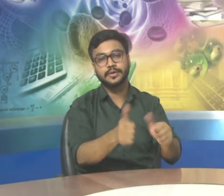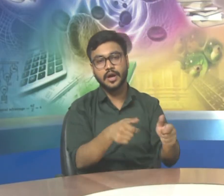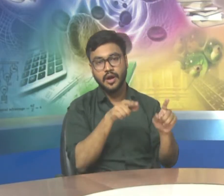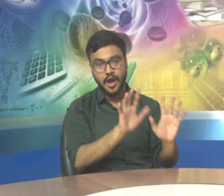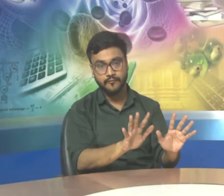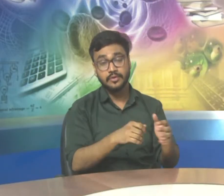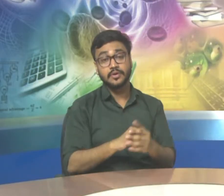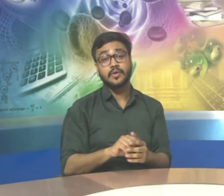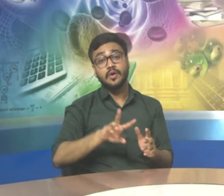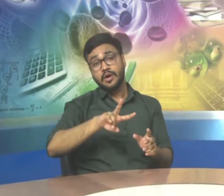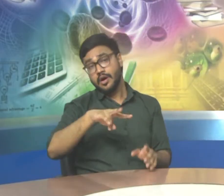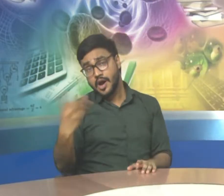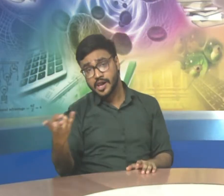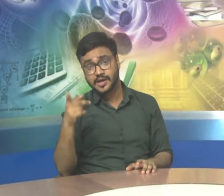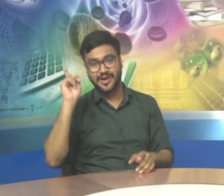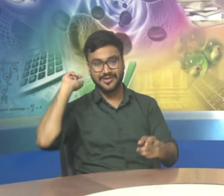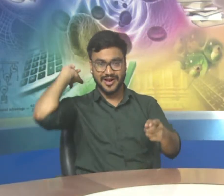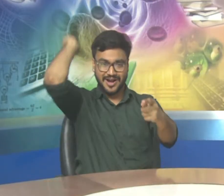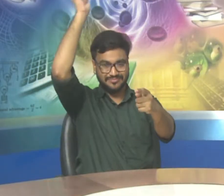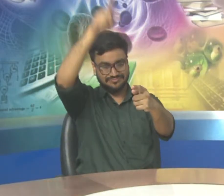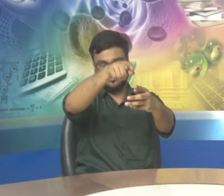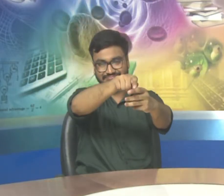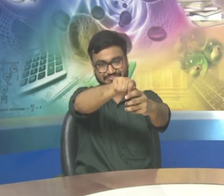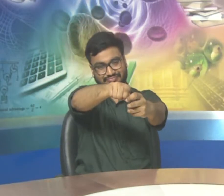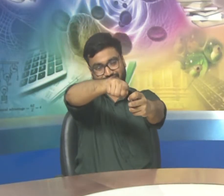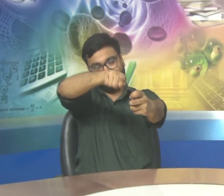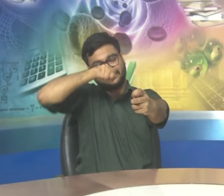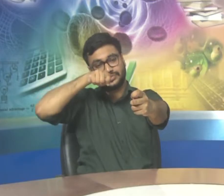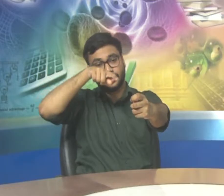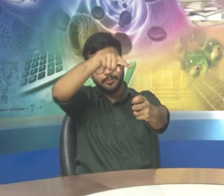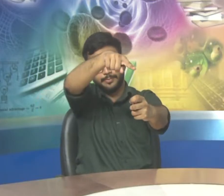There is a forward force has been used.